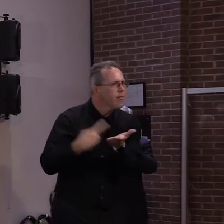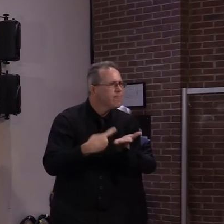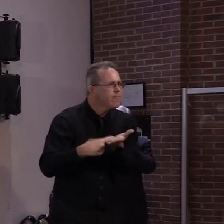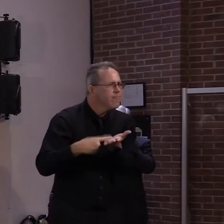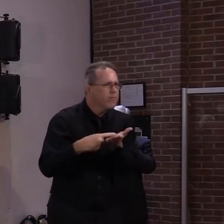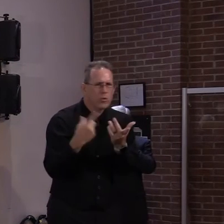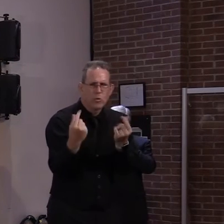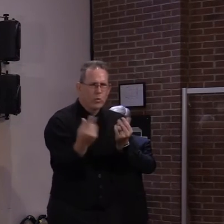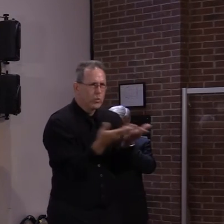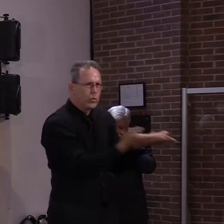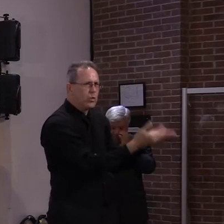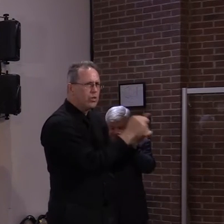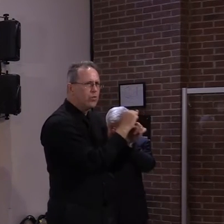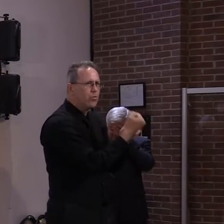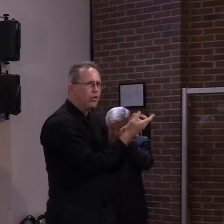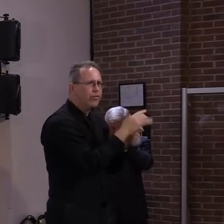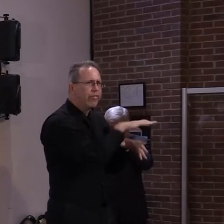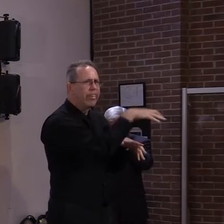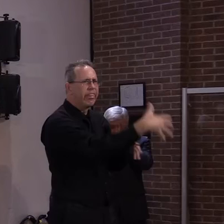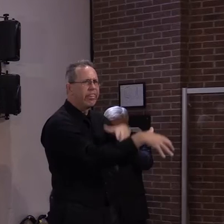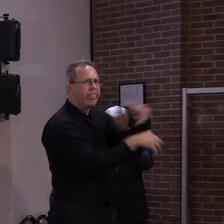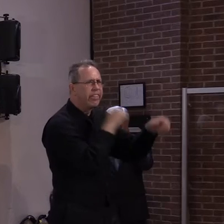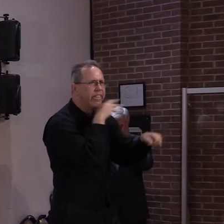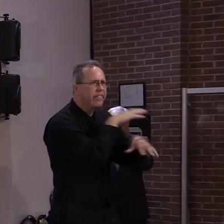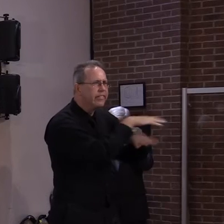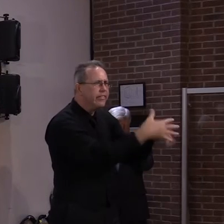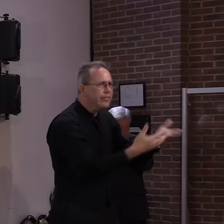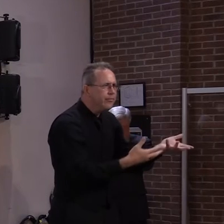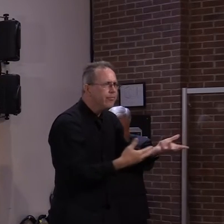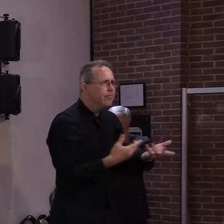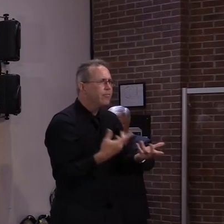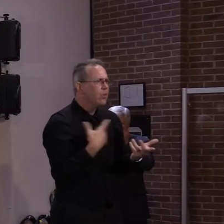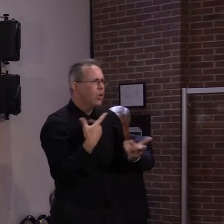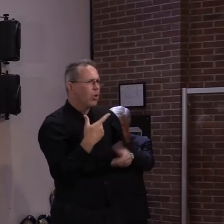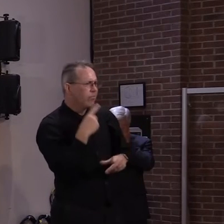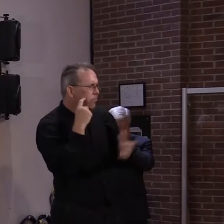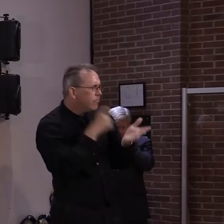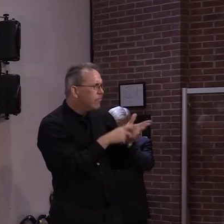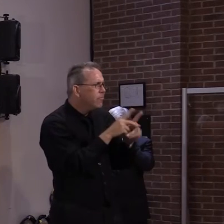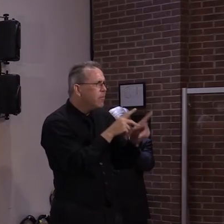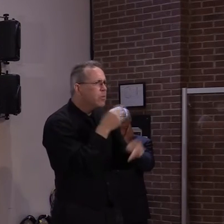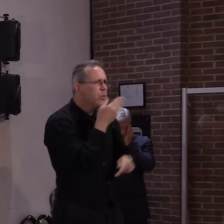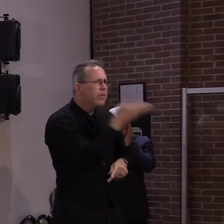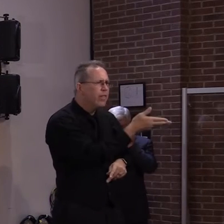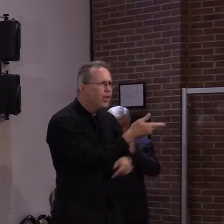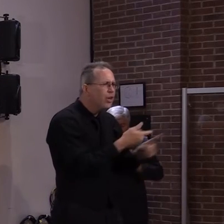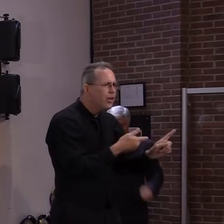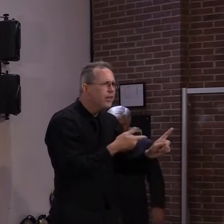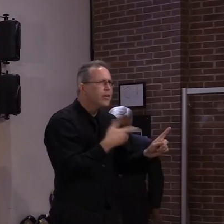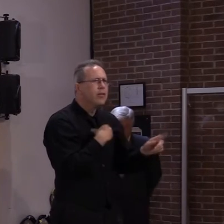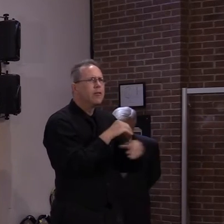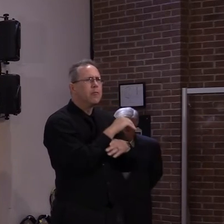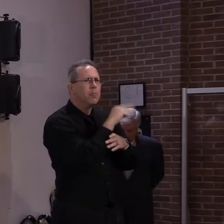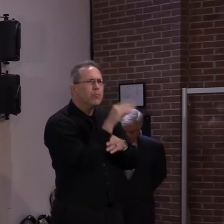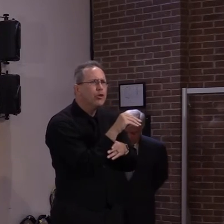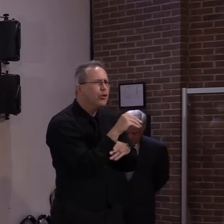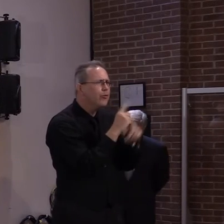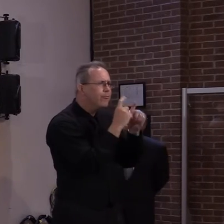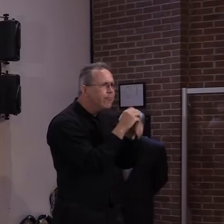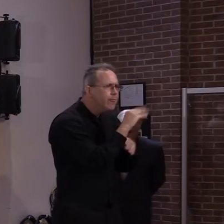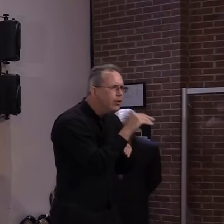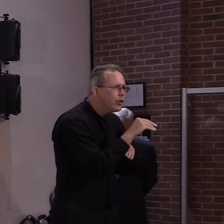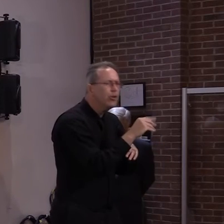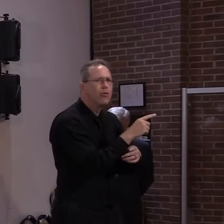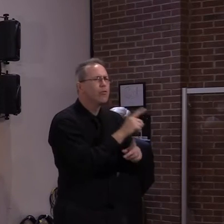report, we certainly would encourage people to document what you're seeing, whether that's a call to dispatch or keeping